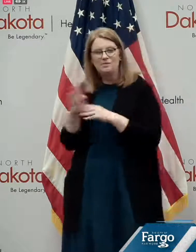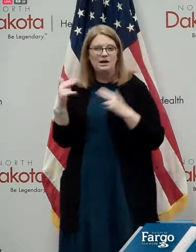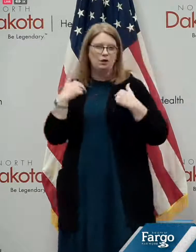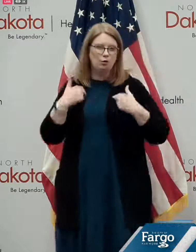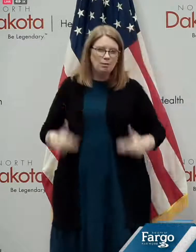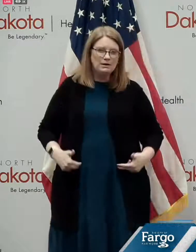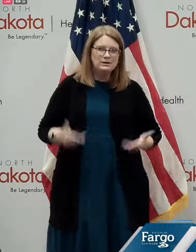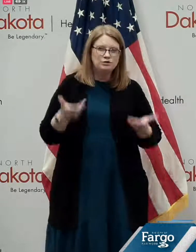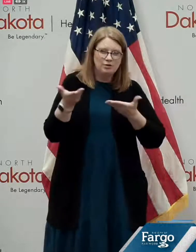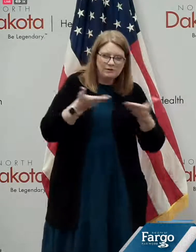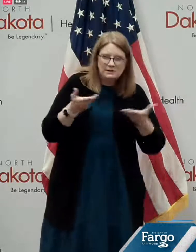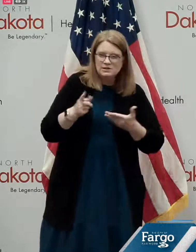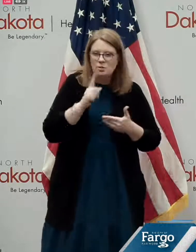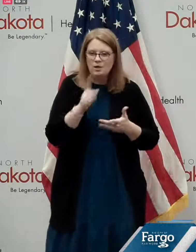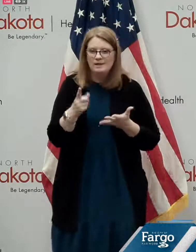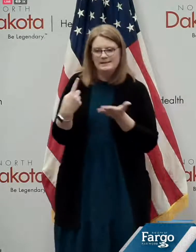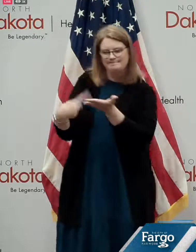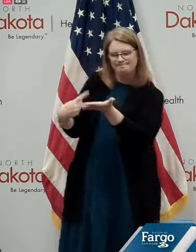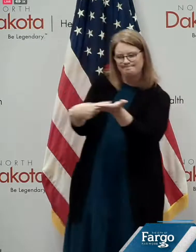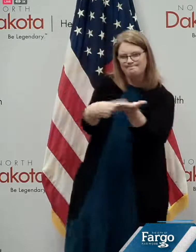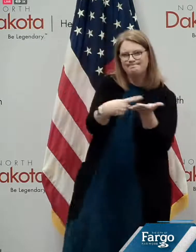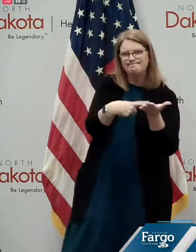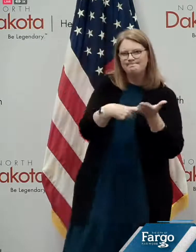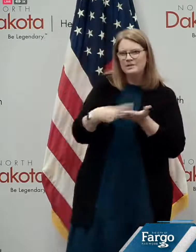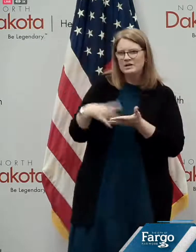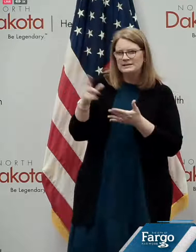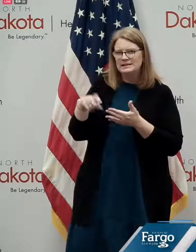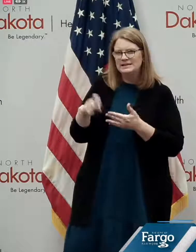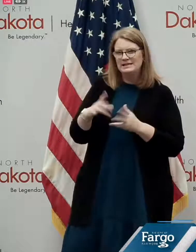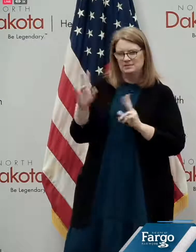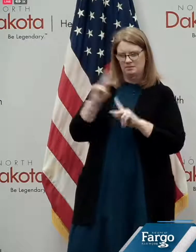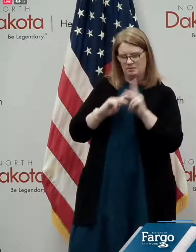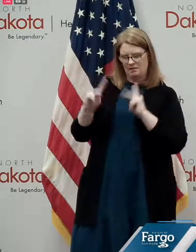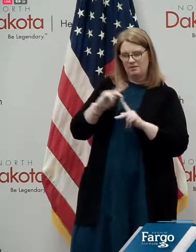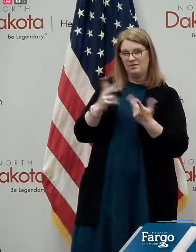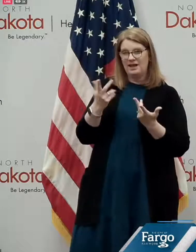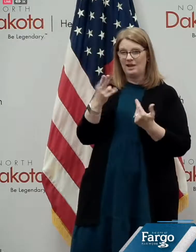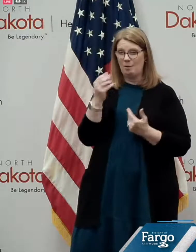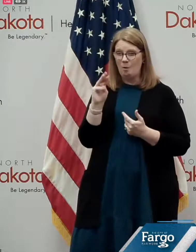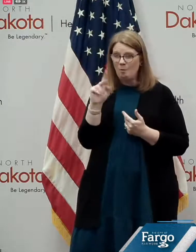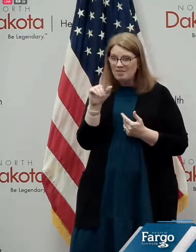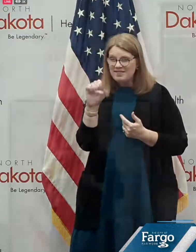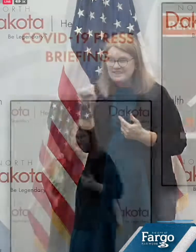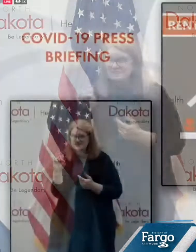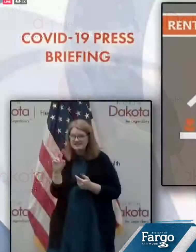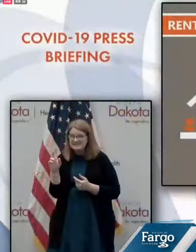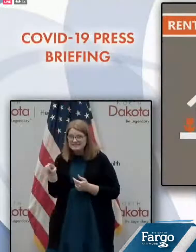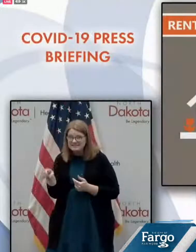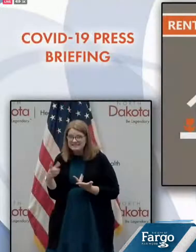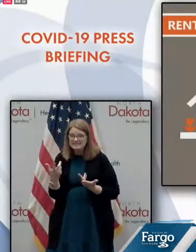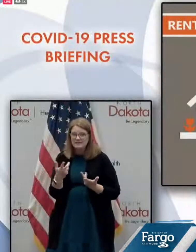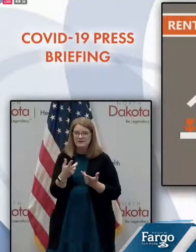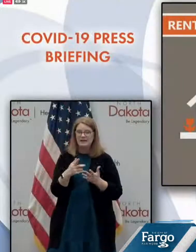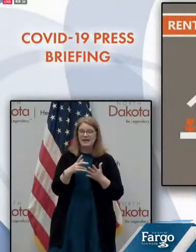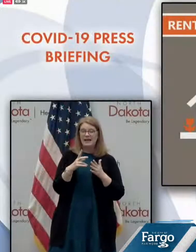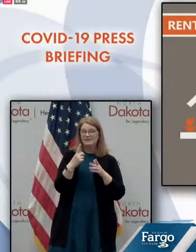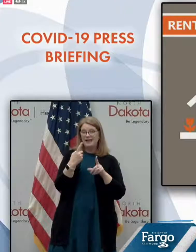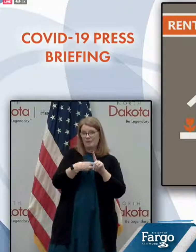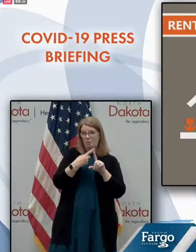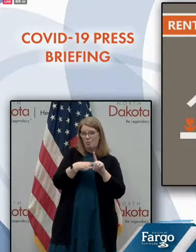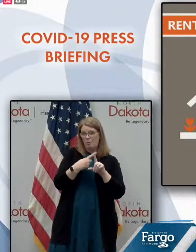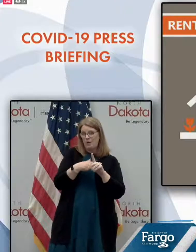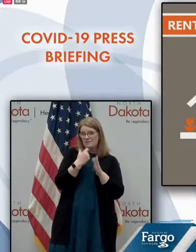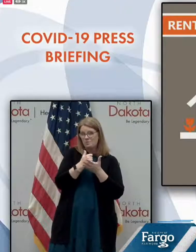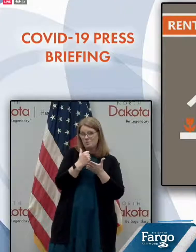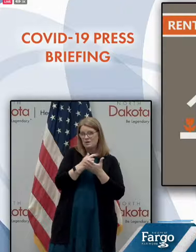to address housing and homeless needs during the pandemic. Emergency Rent Bridge, which offers short-term rent assistance for qualifying